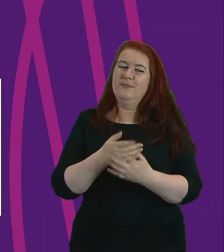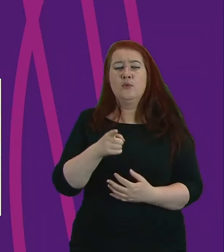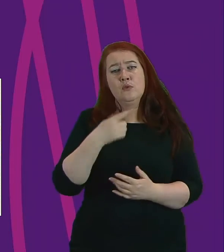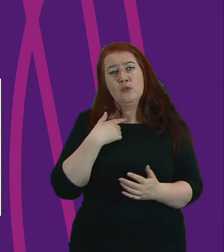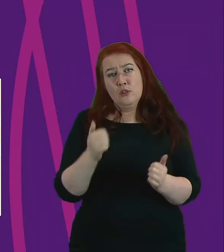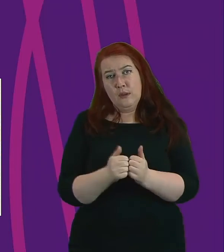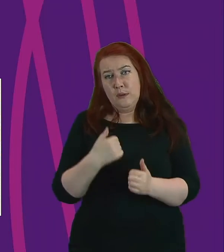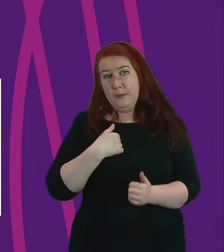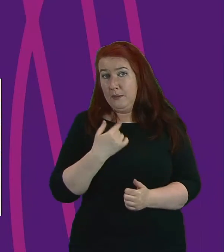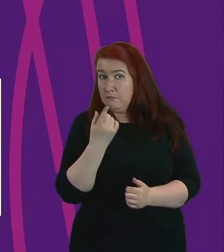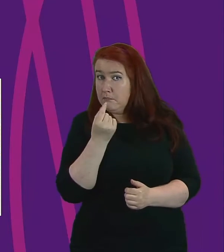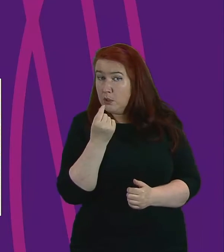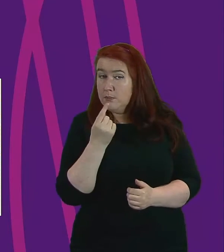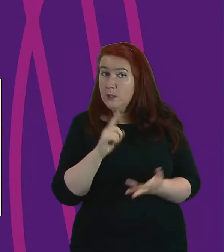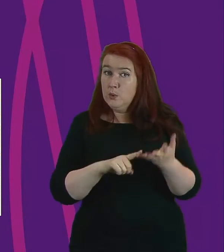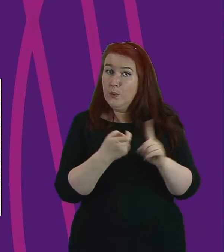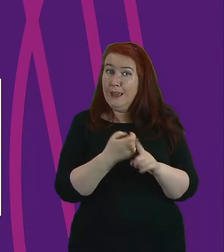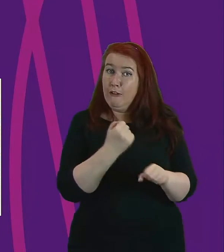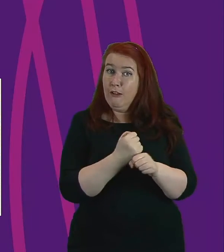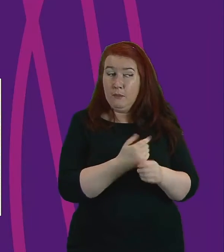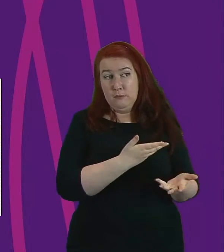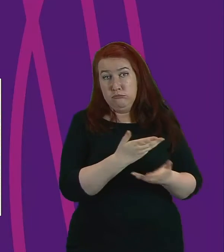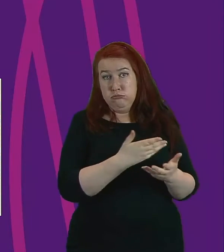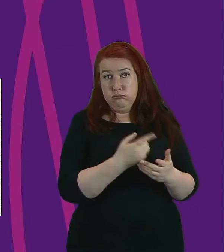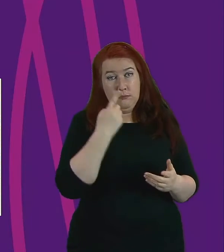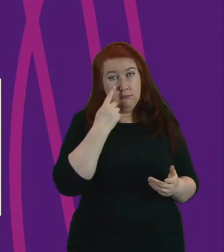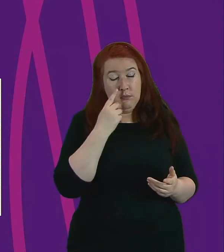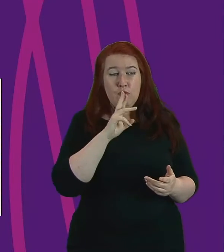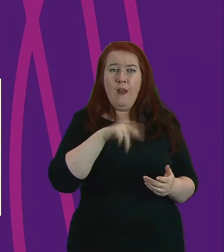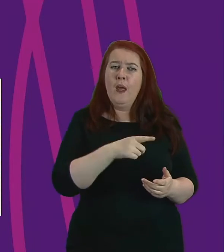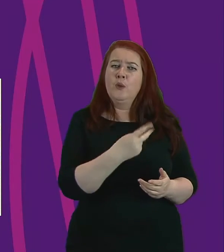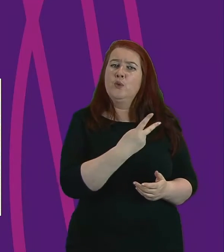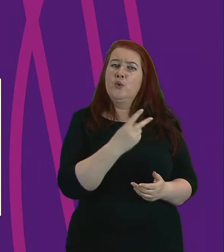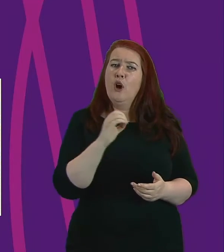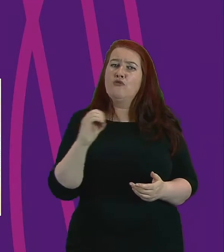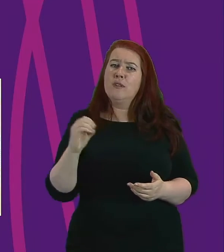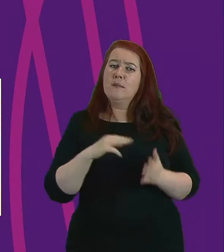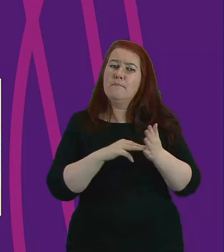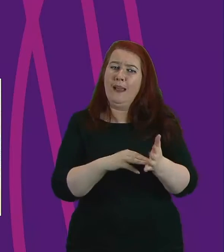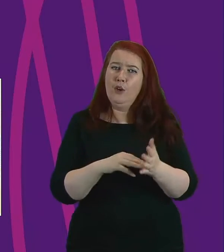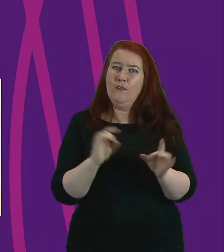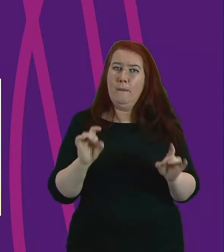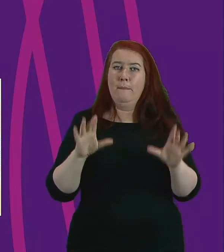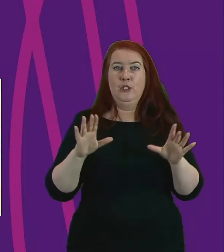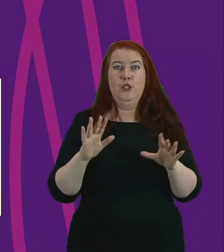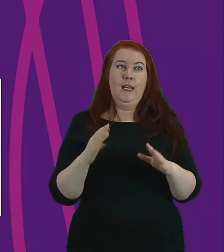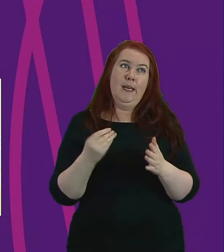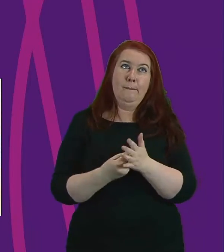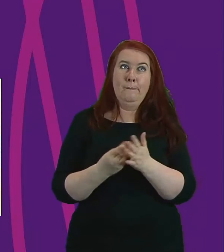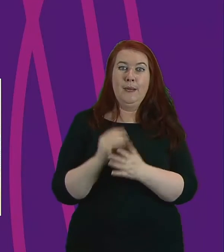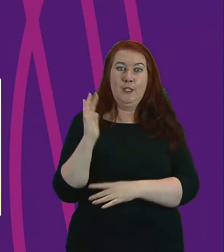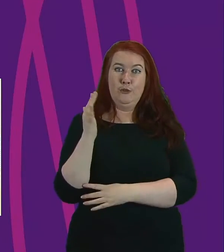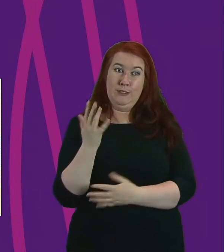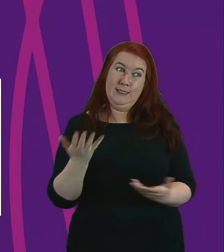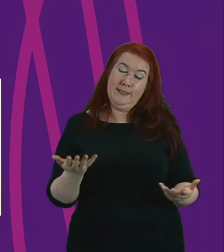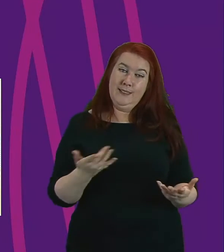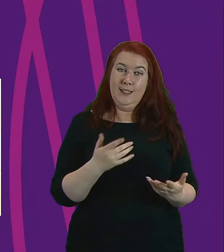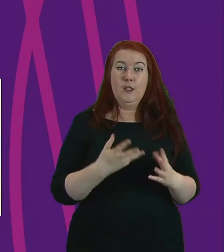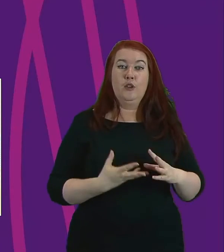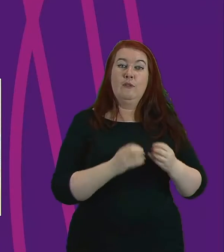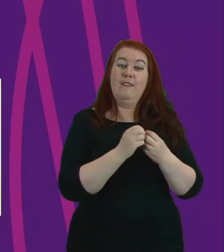some mileage in exploring with the UK Government the extent to which, rather than the £200 million of magic money tree money that's being created by the Bank